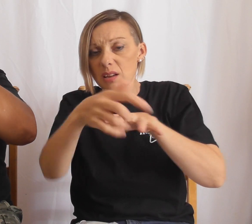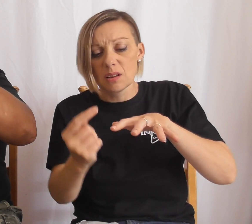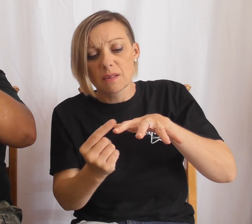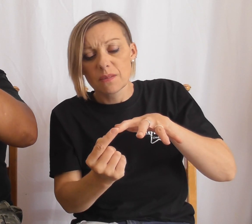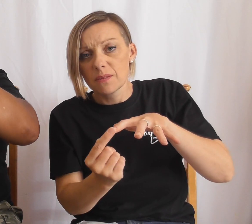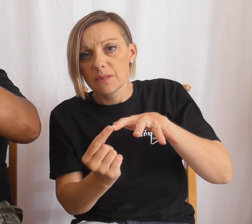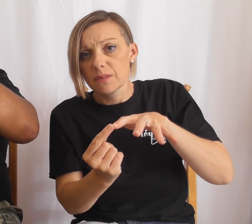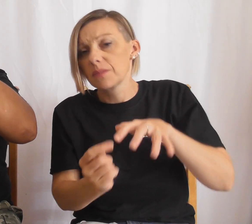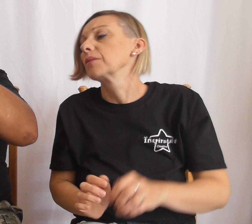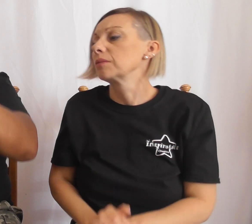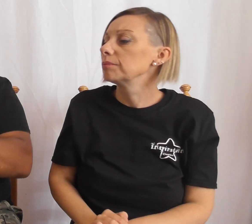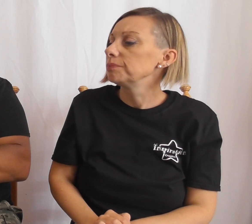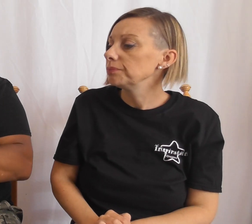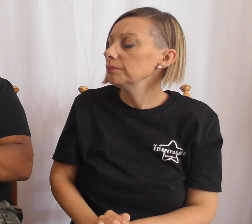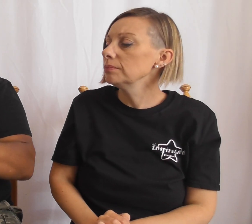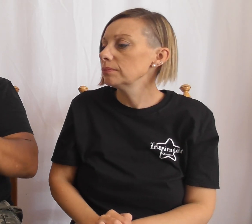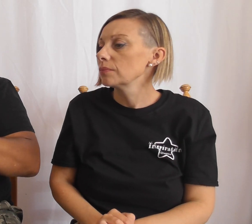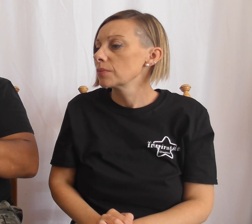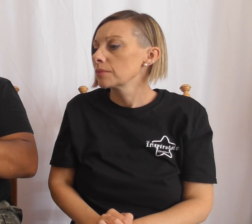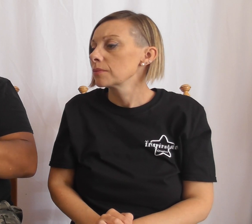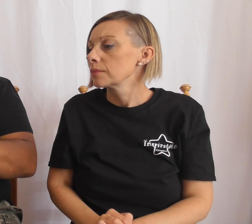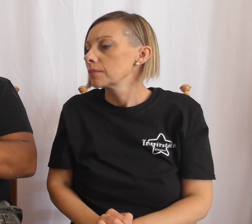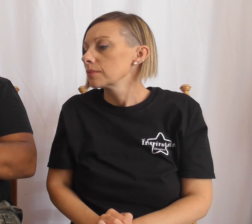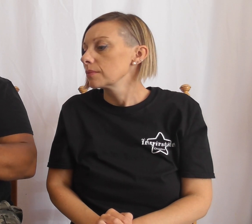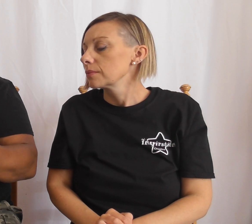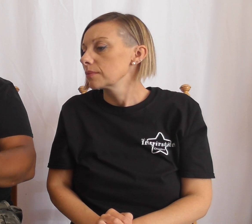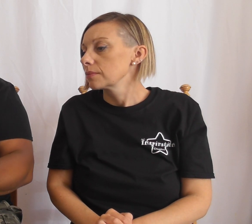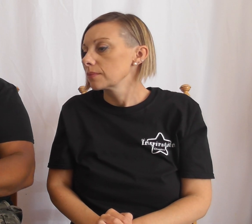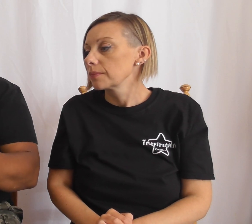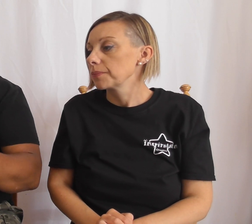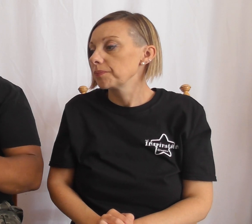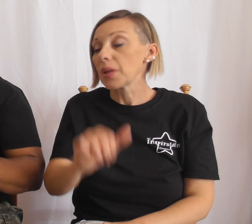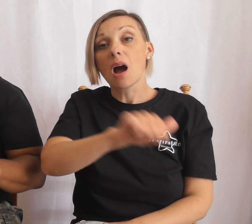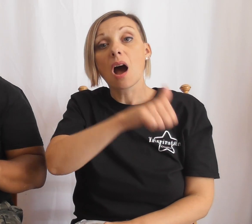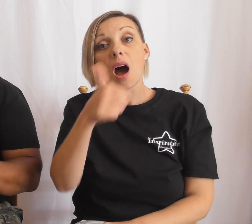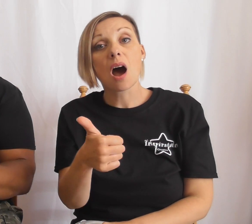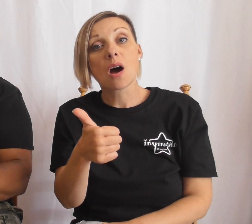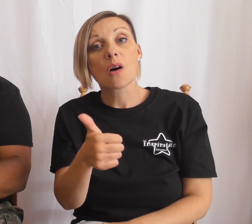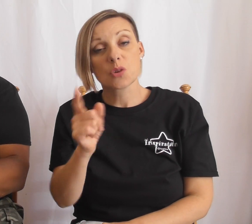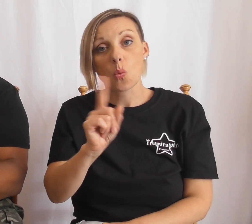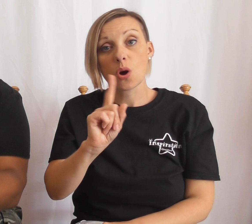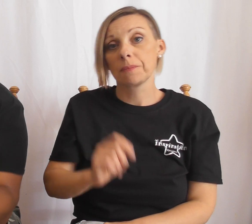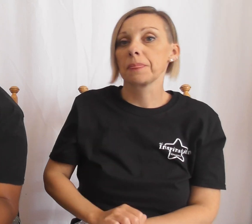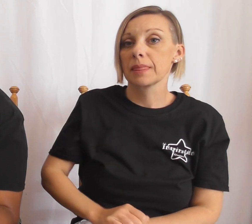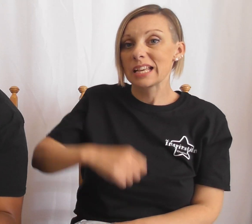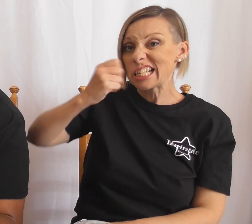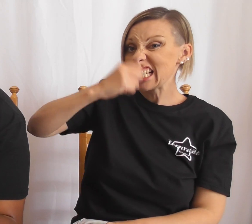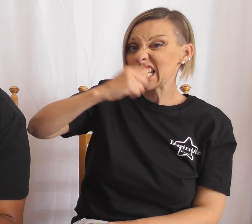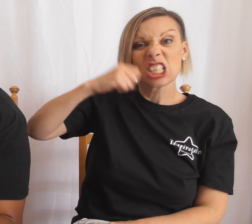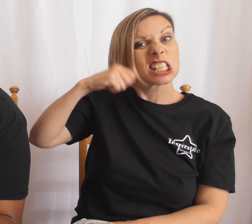they grow round and stick in you. Oh, he's going the whole hog,